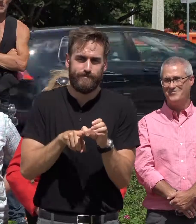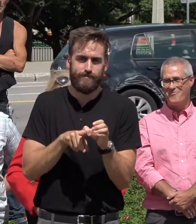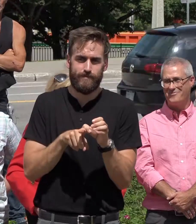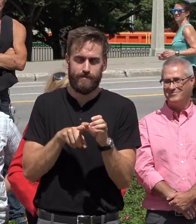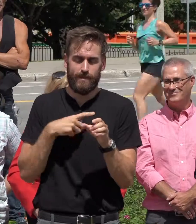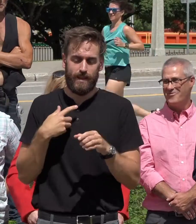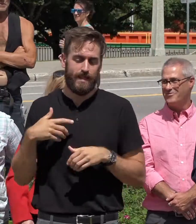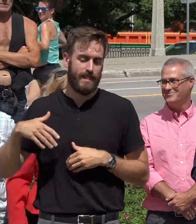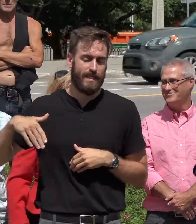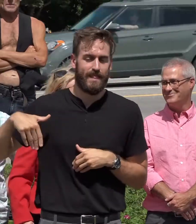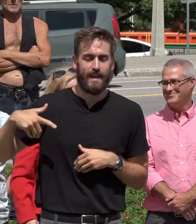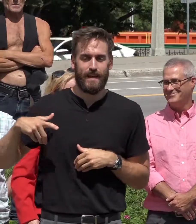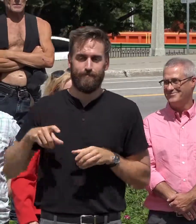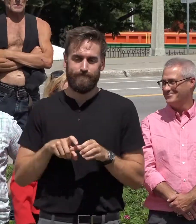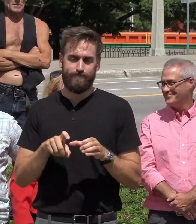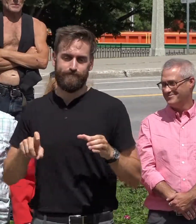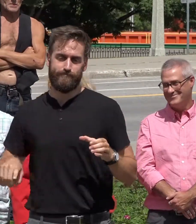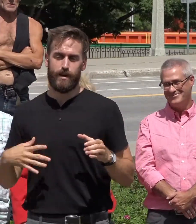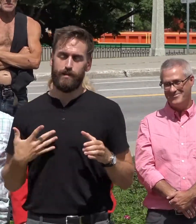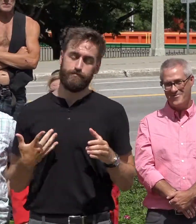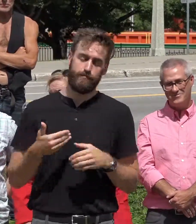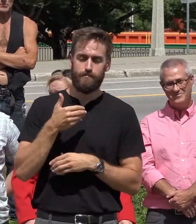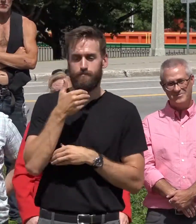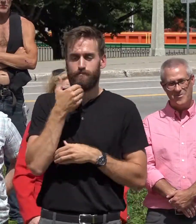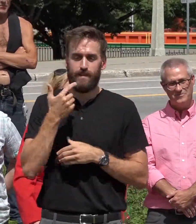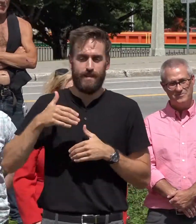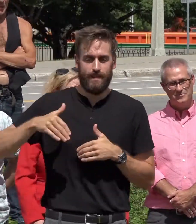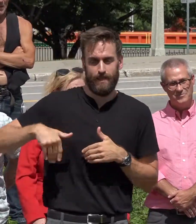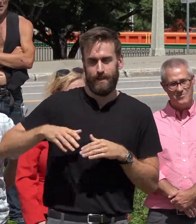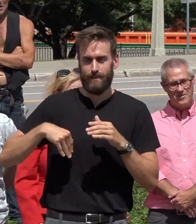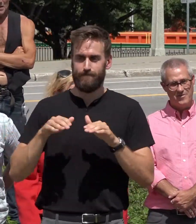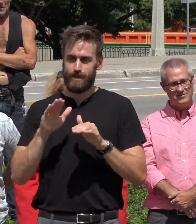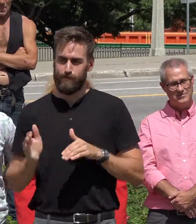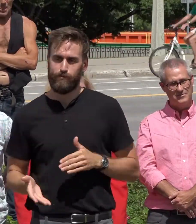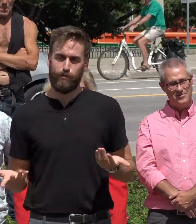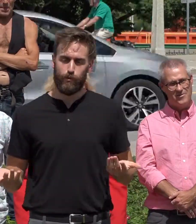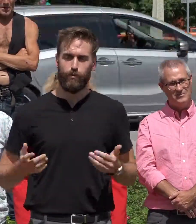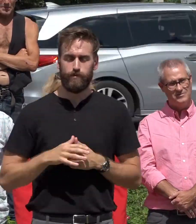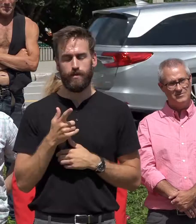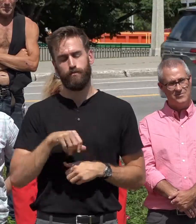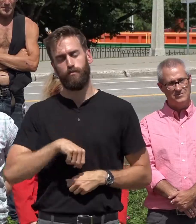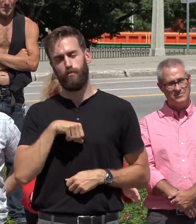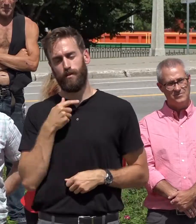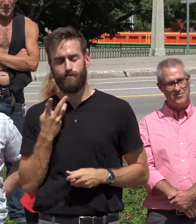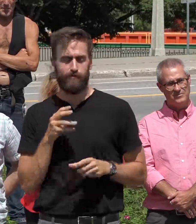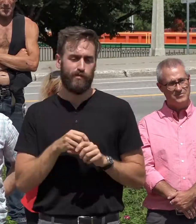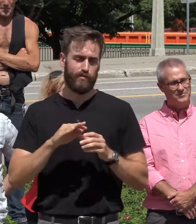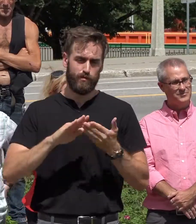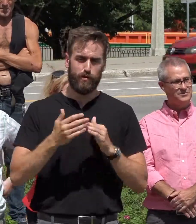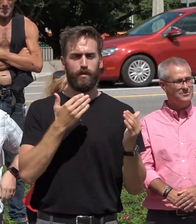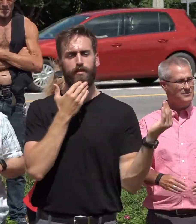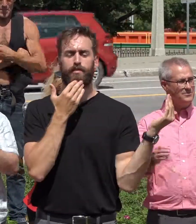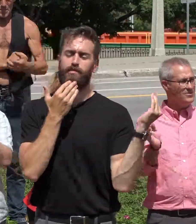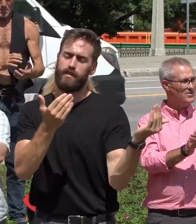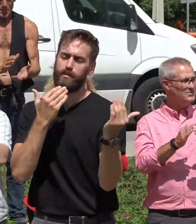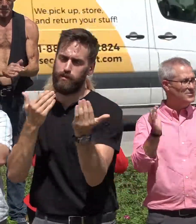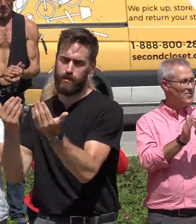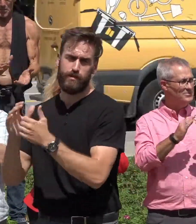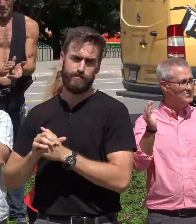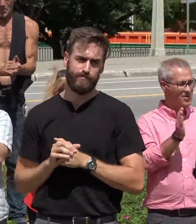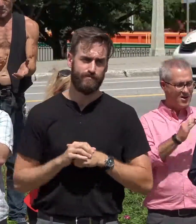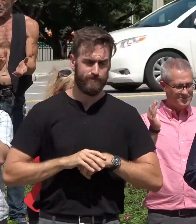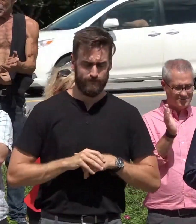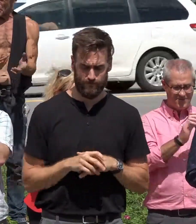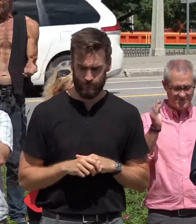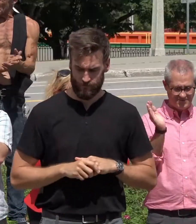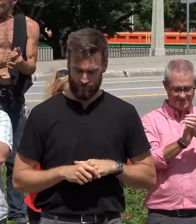my family tells me, but better late than ever. I'm very proud to be a member of the community. And thank you very, very much for the warm welcome. Merci